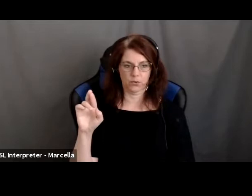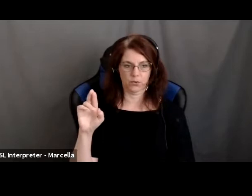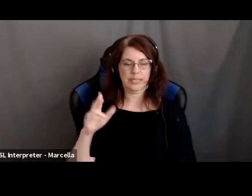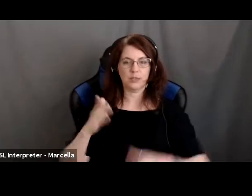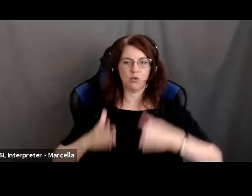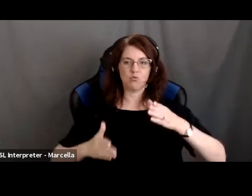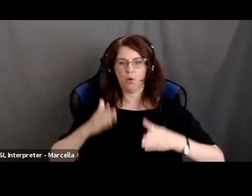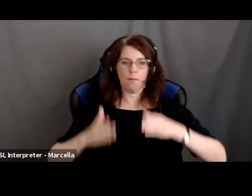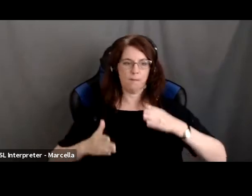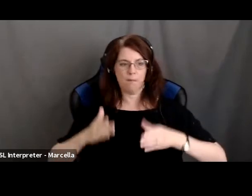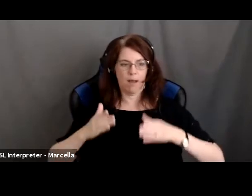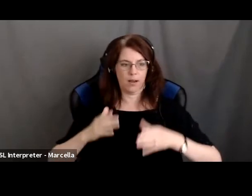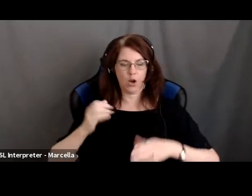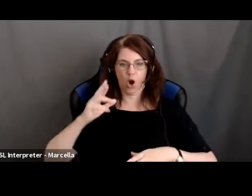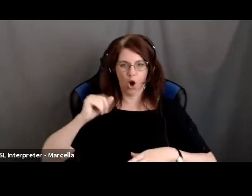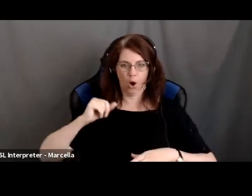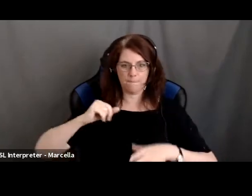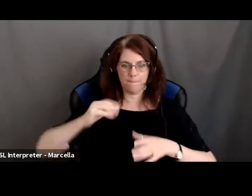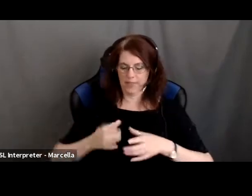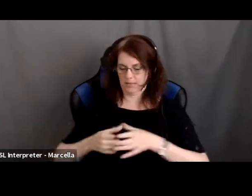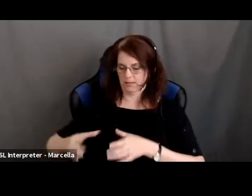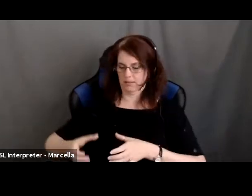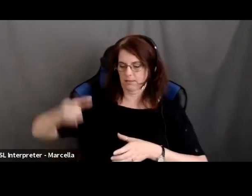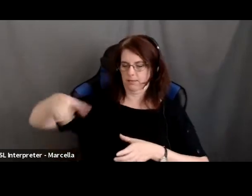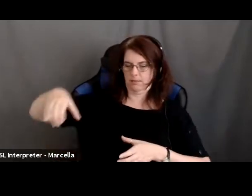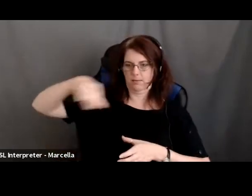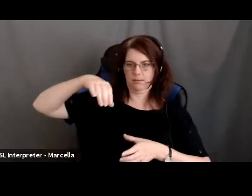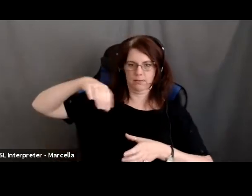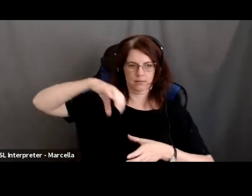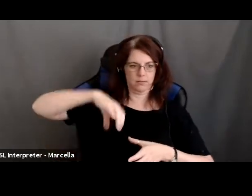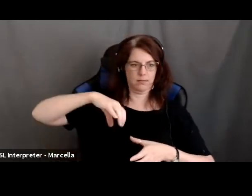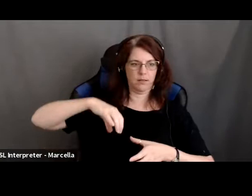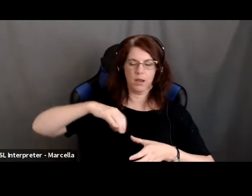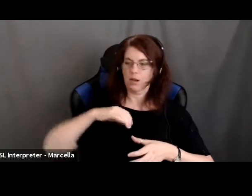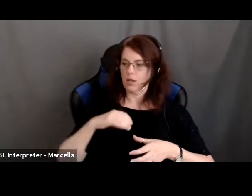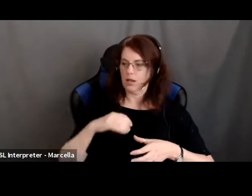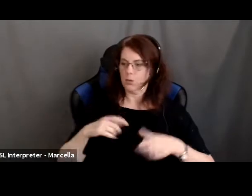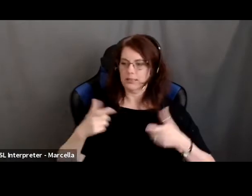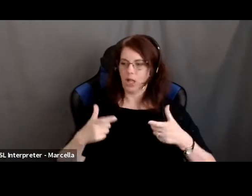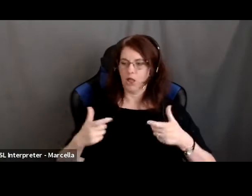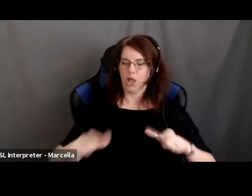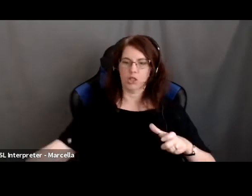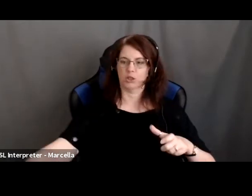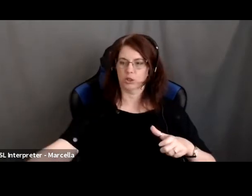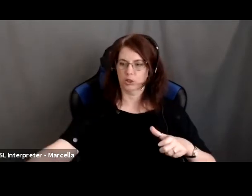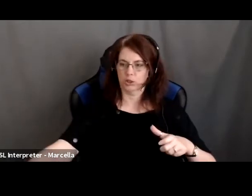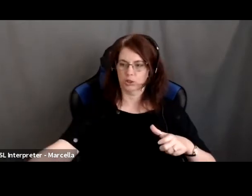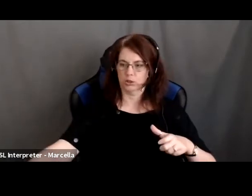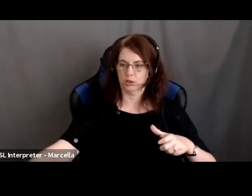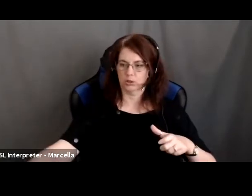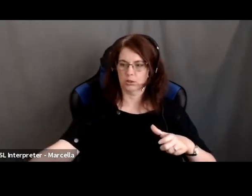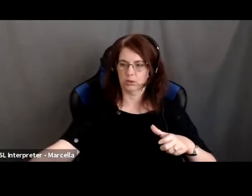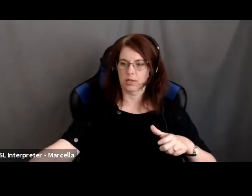robotic arm that's attached to a base. And instead of just a large plate, this one has a plate with